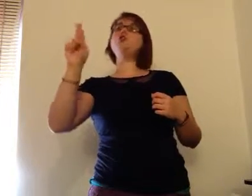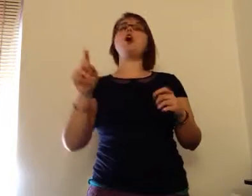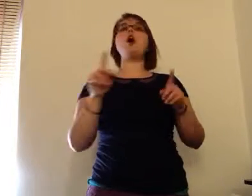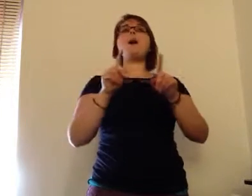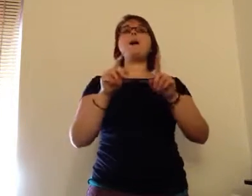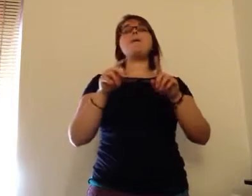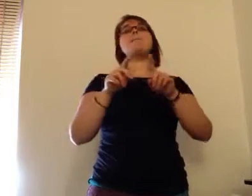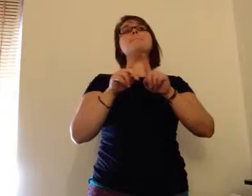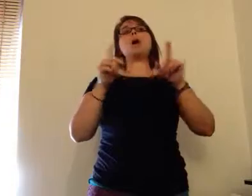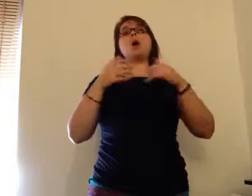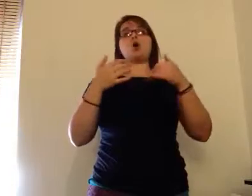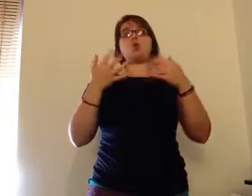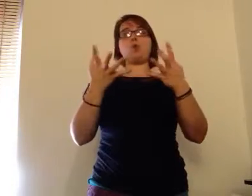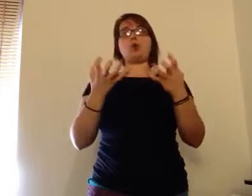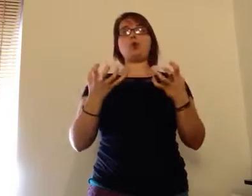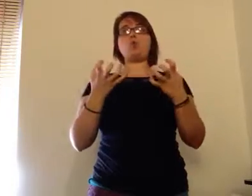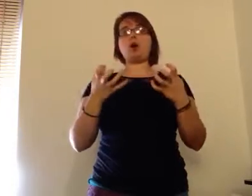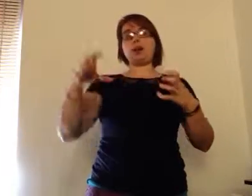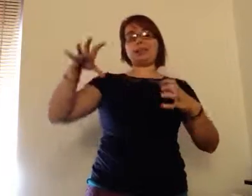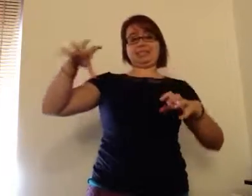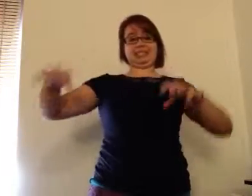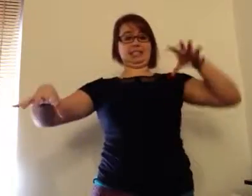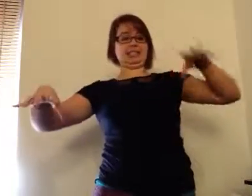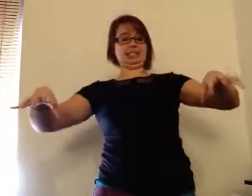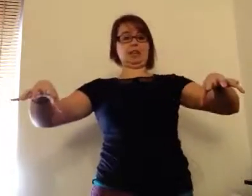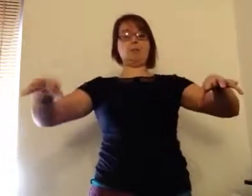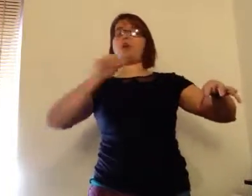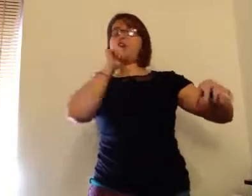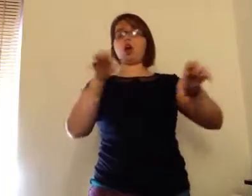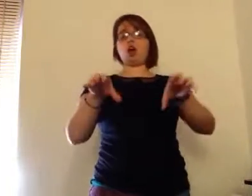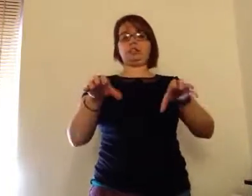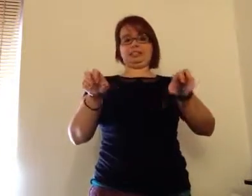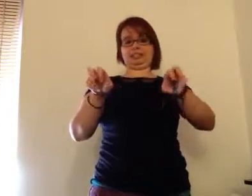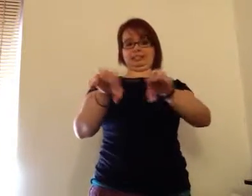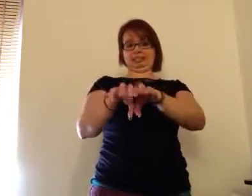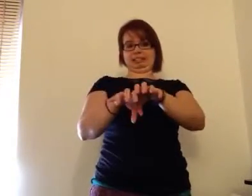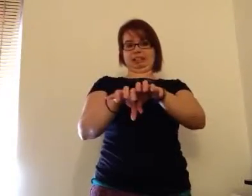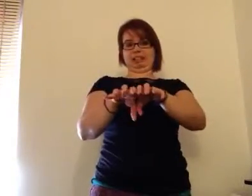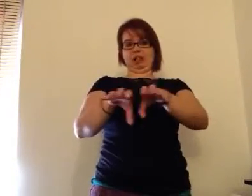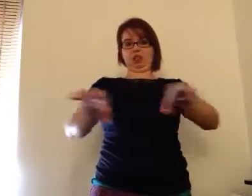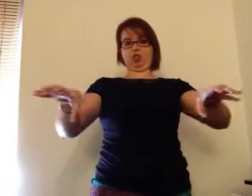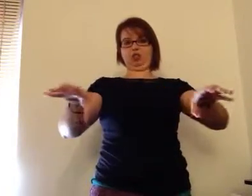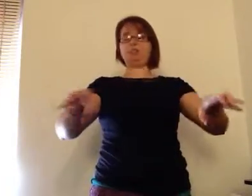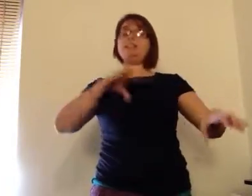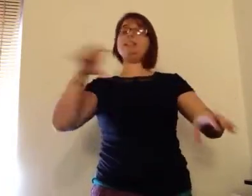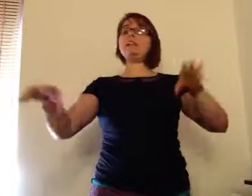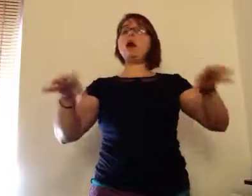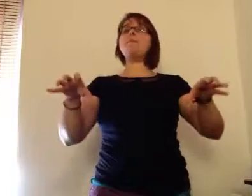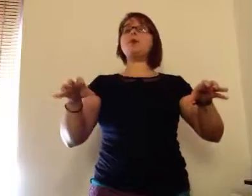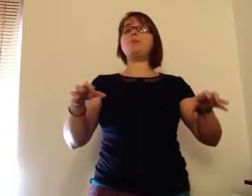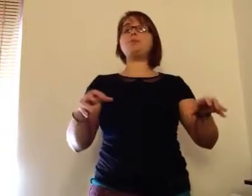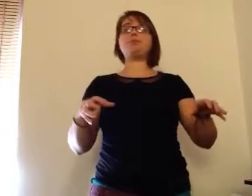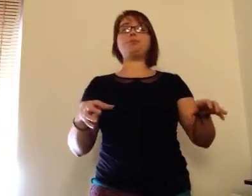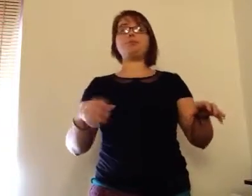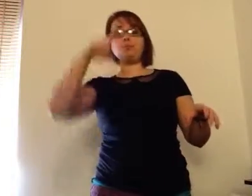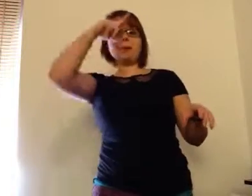But in the back seat, it's two separate seats instead of both together. Because Jennifer and I were too often to sit